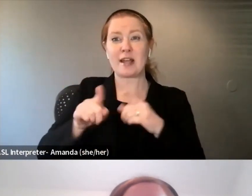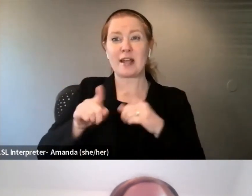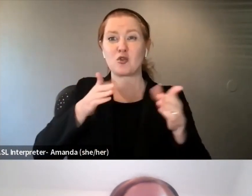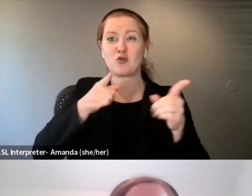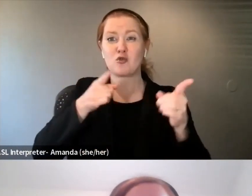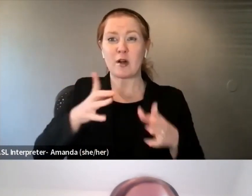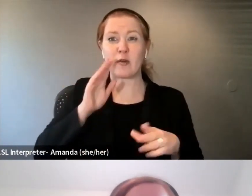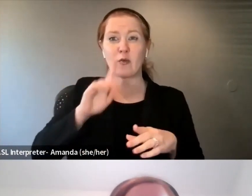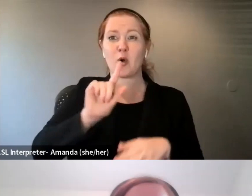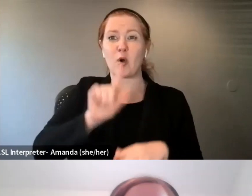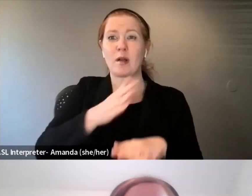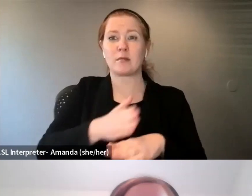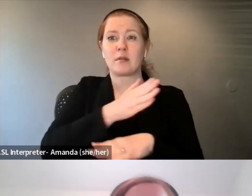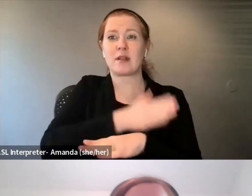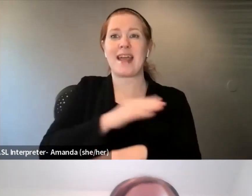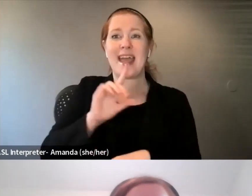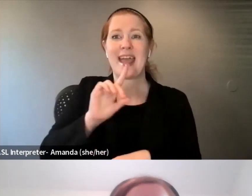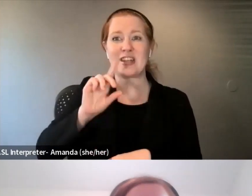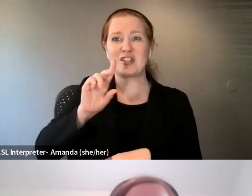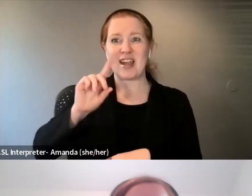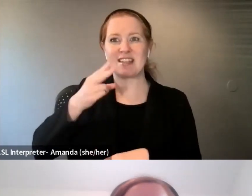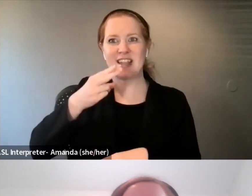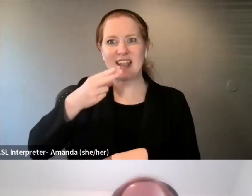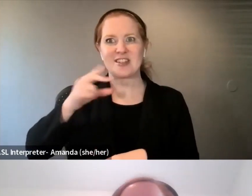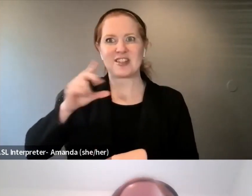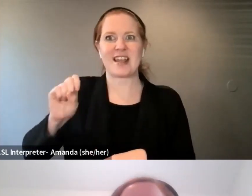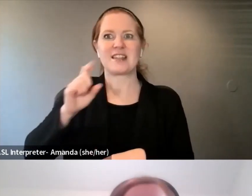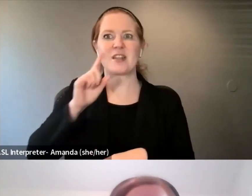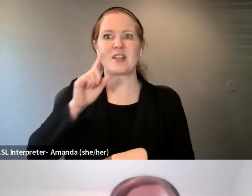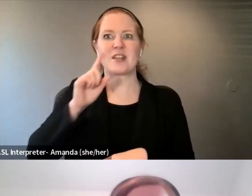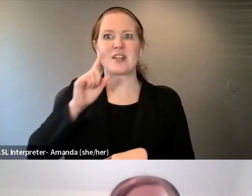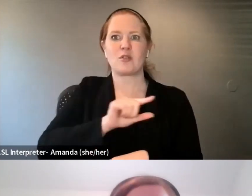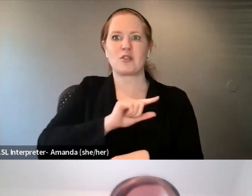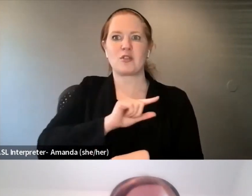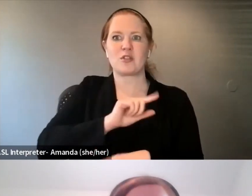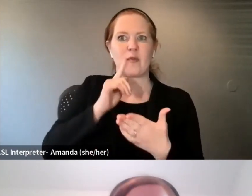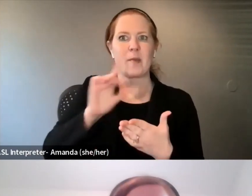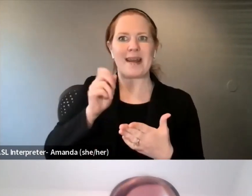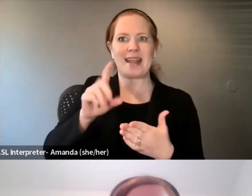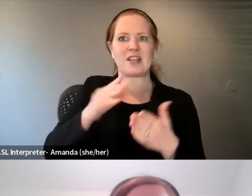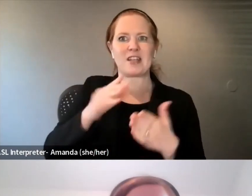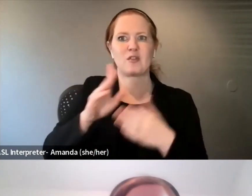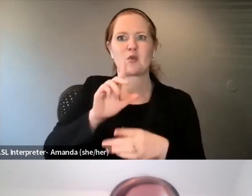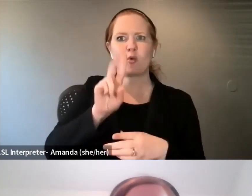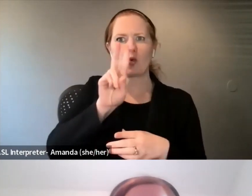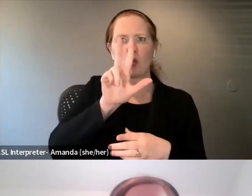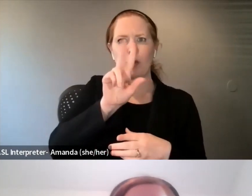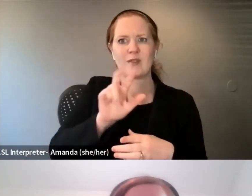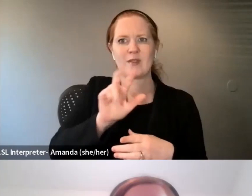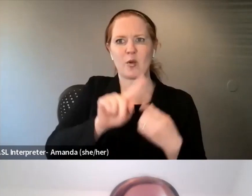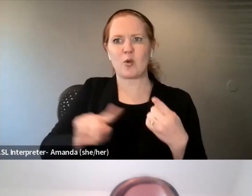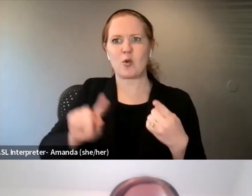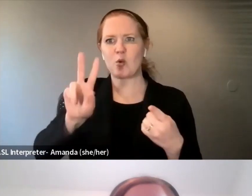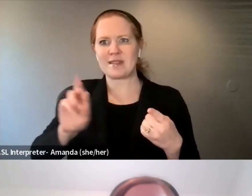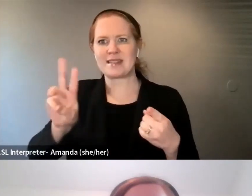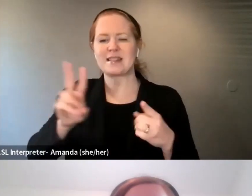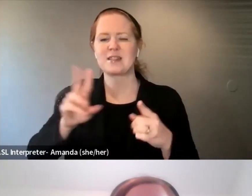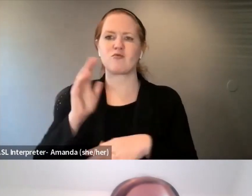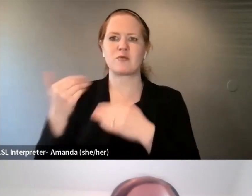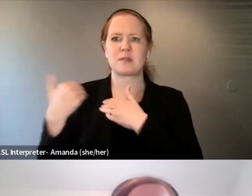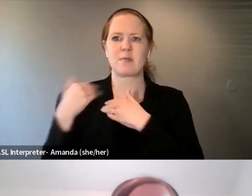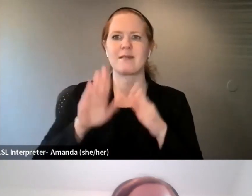for the HHS Center for Medicare and Medicaid Services from 2003 to 2006. And was responsible for developing the state application